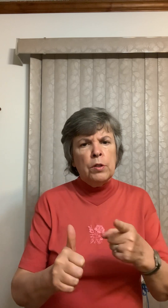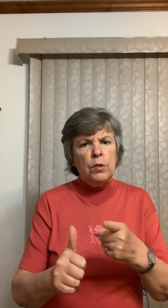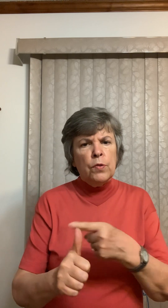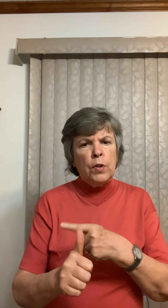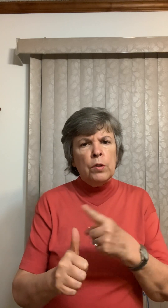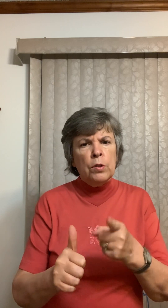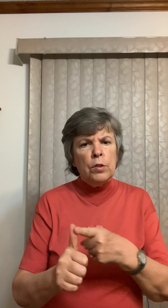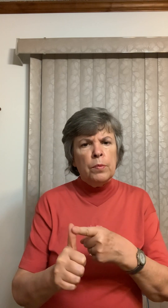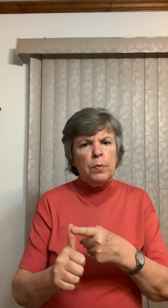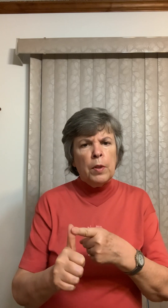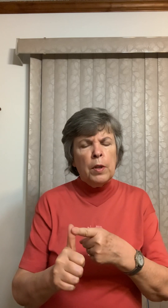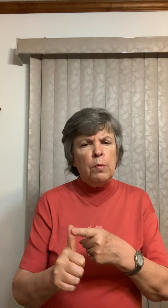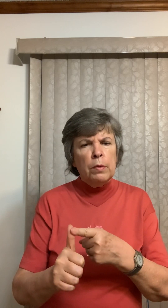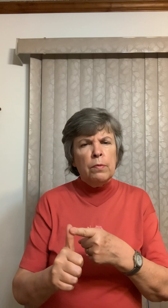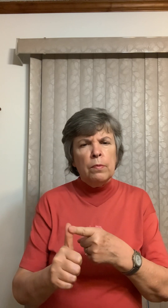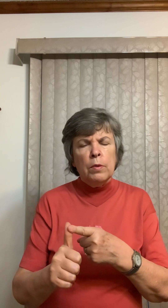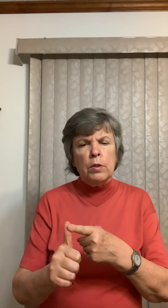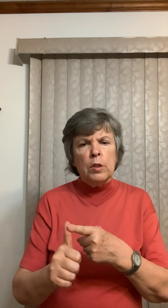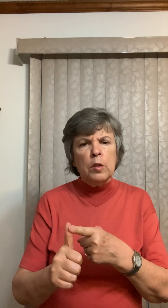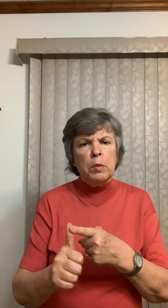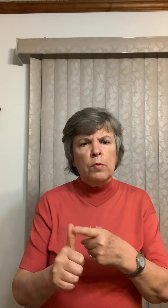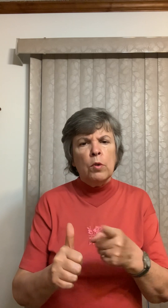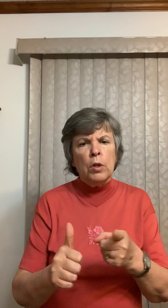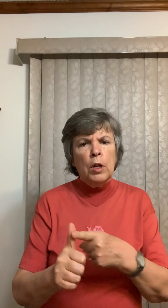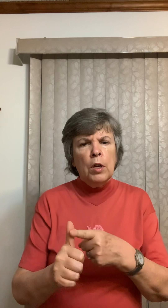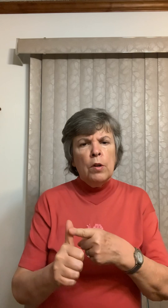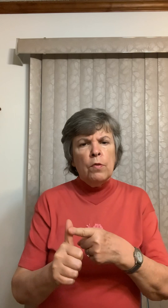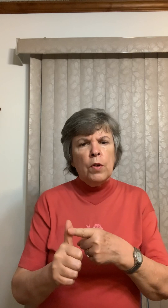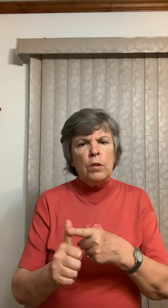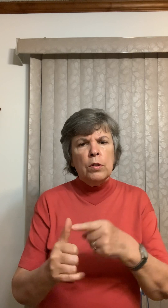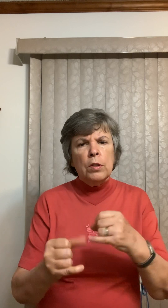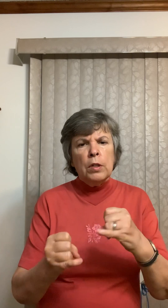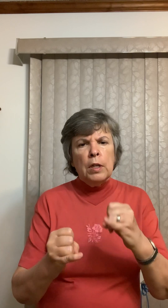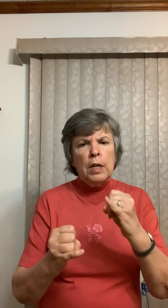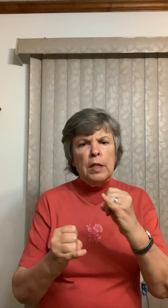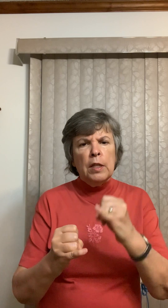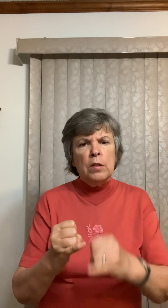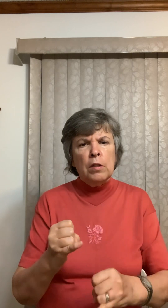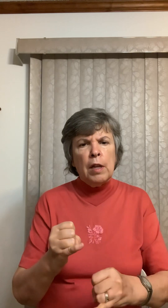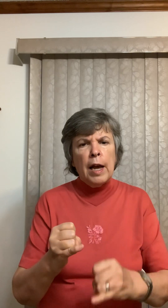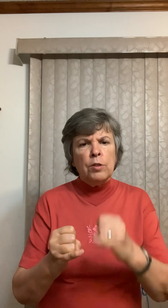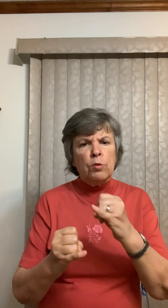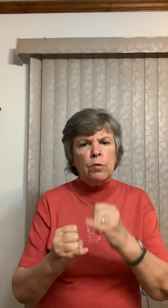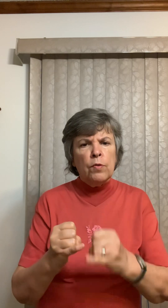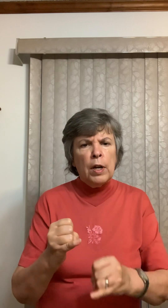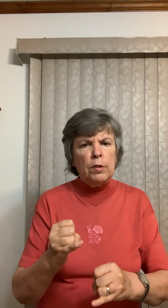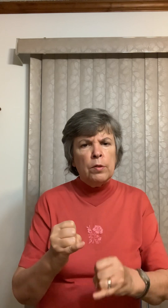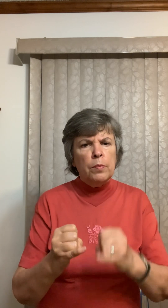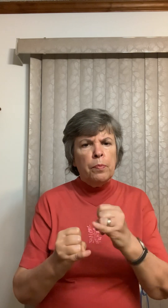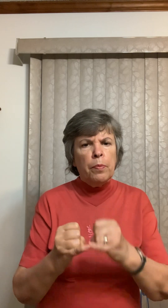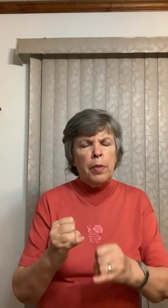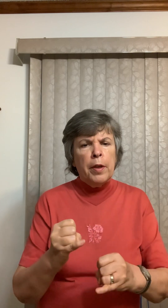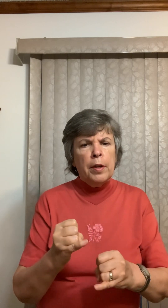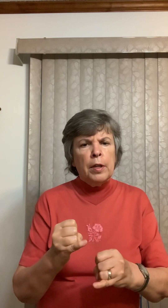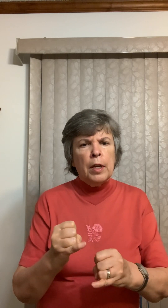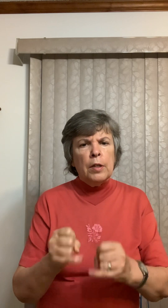is first. I think we've looked at this before. First, and then this is last or final. Okay,